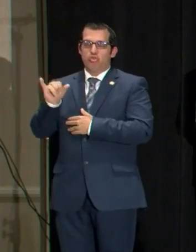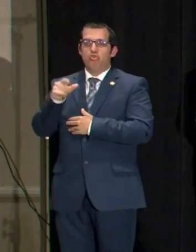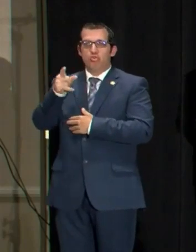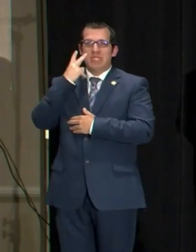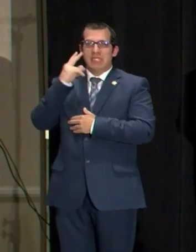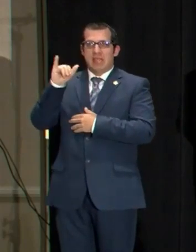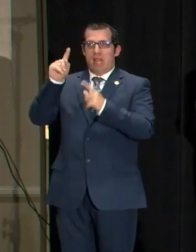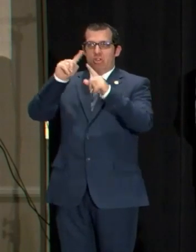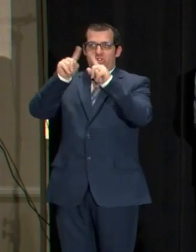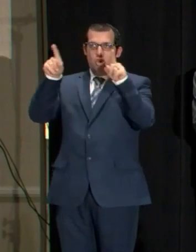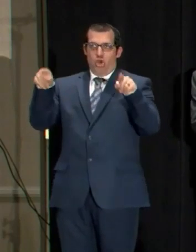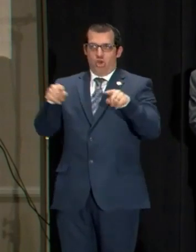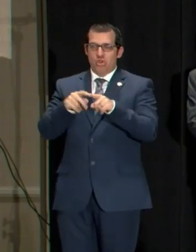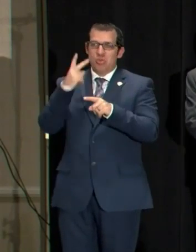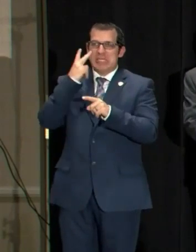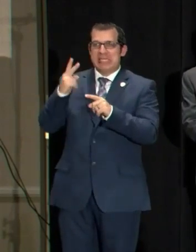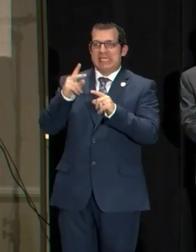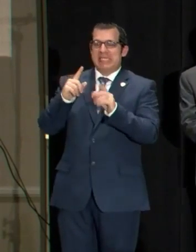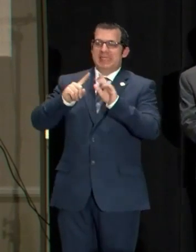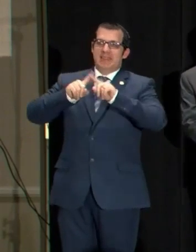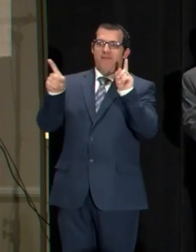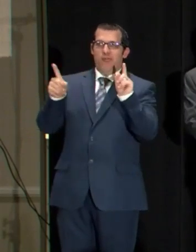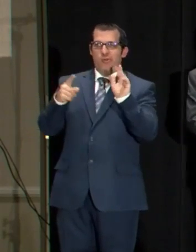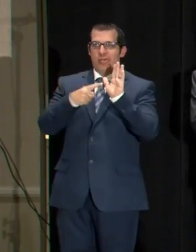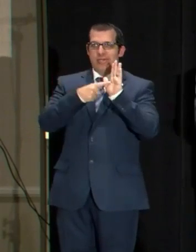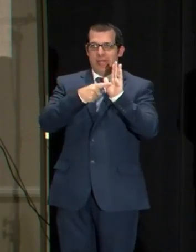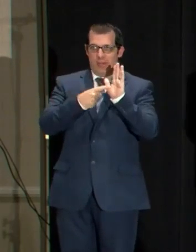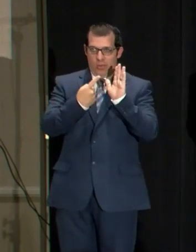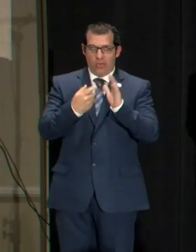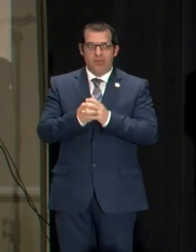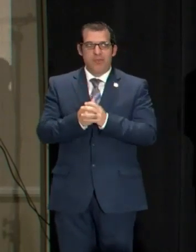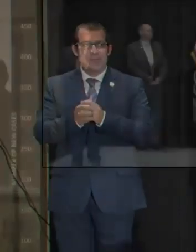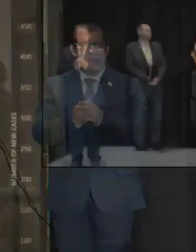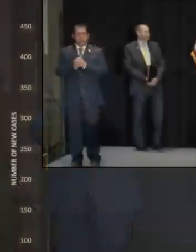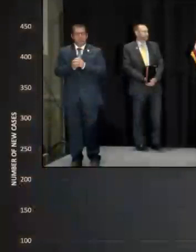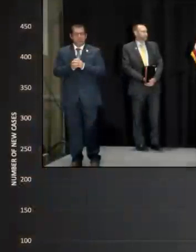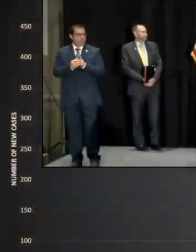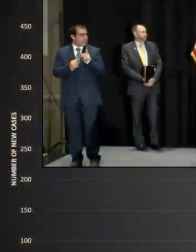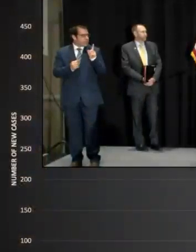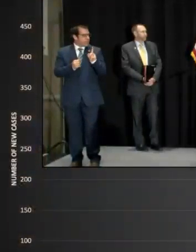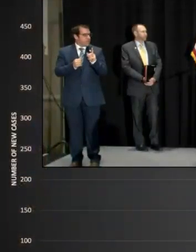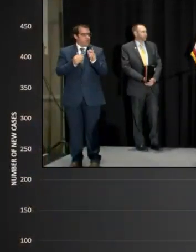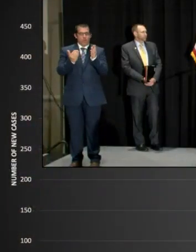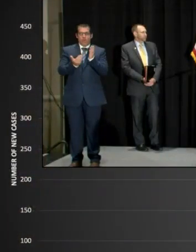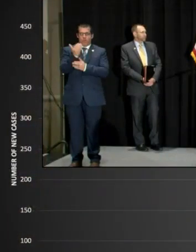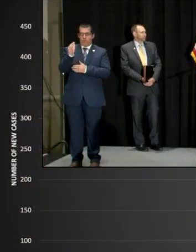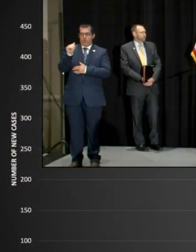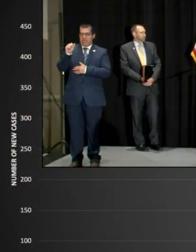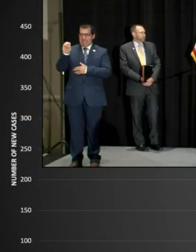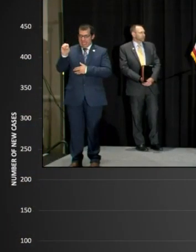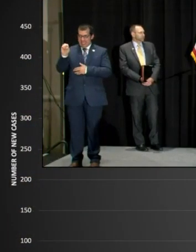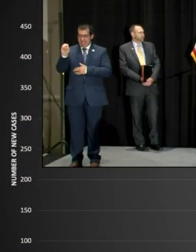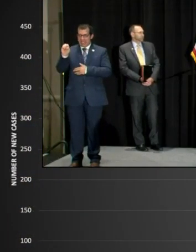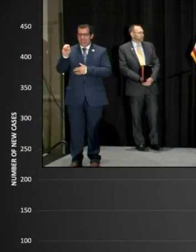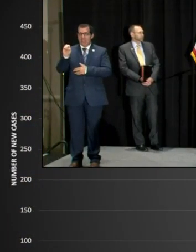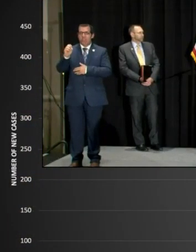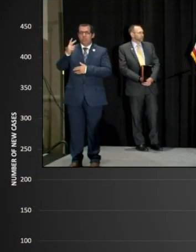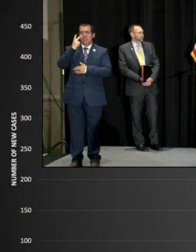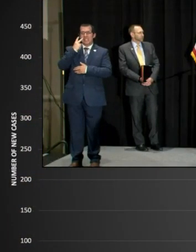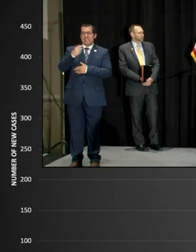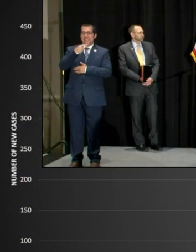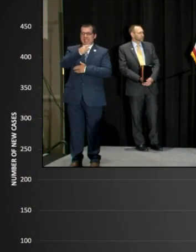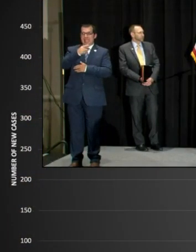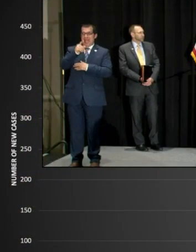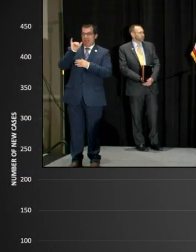just illustrates it in a different way. Of course, here's the number of new cases, and you can see that